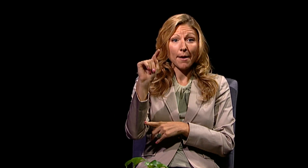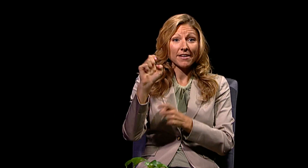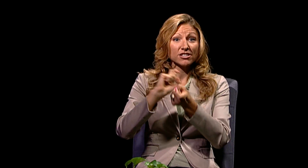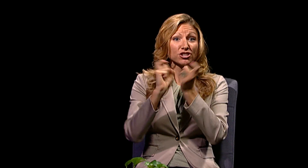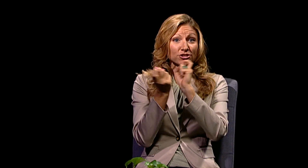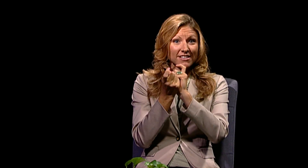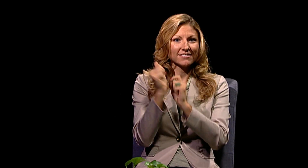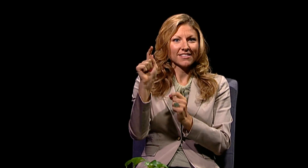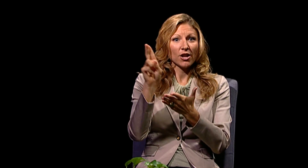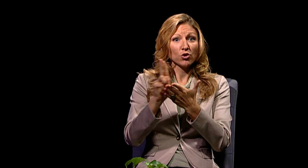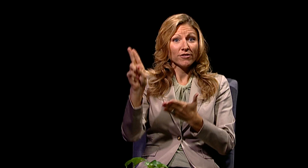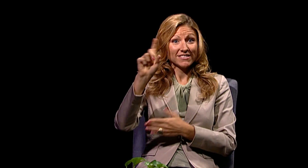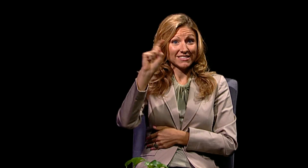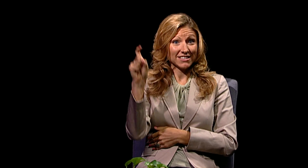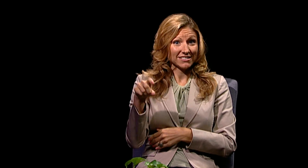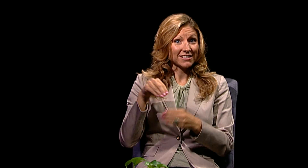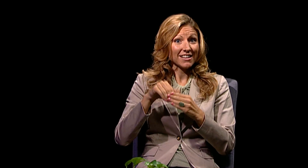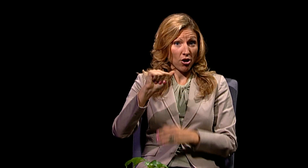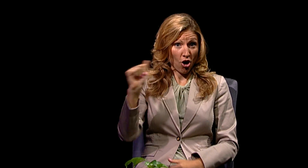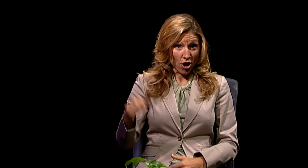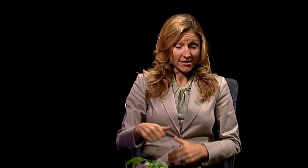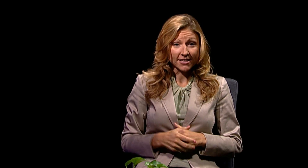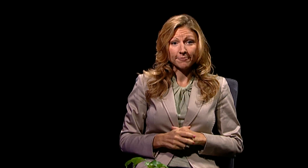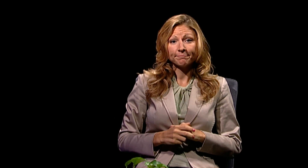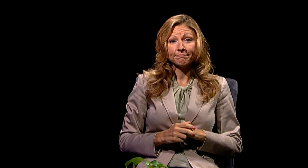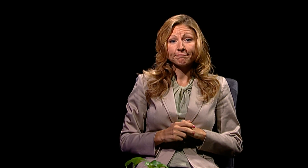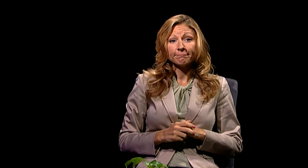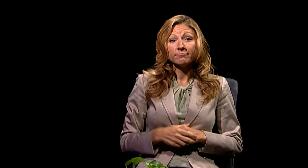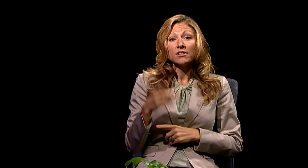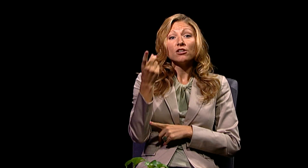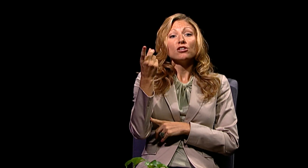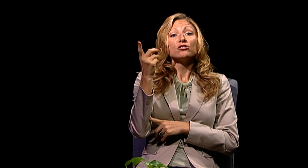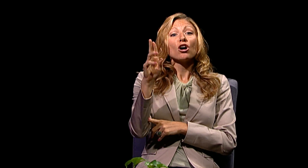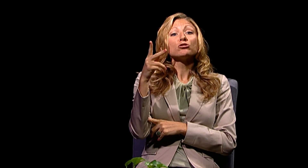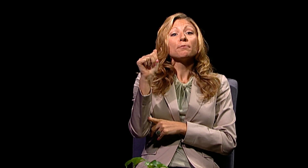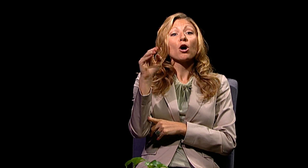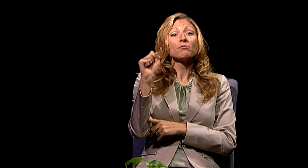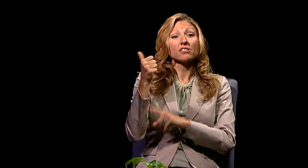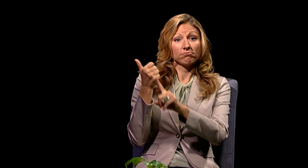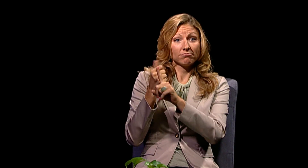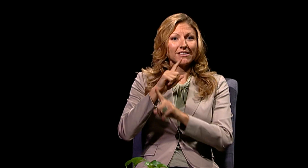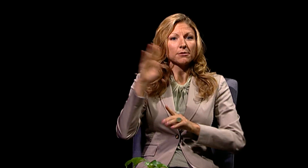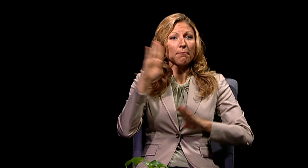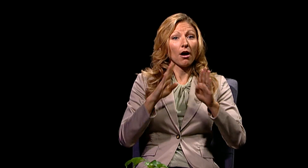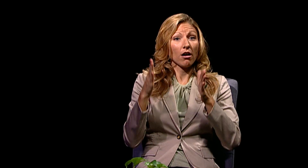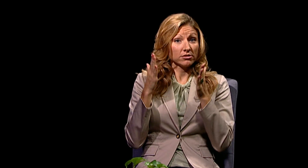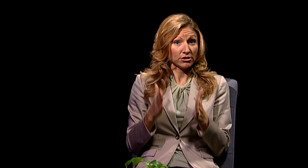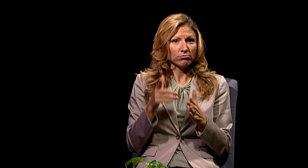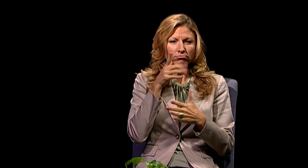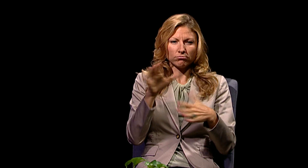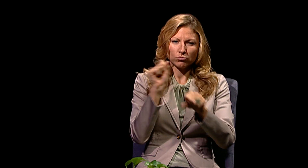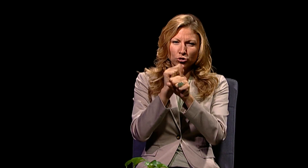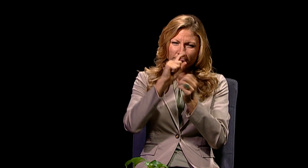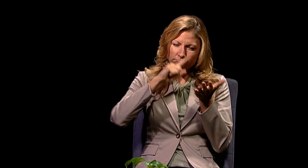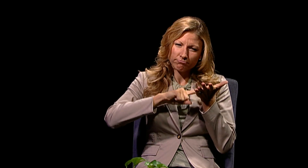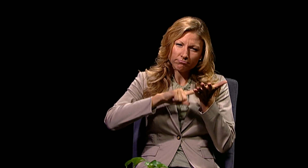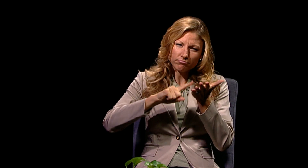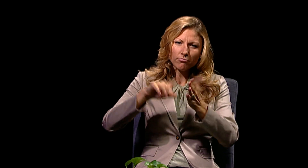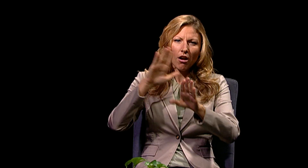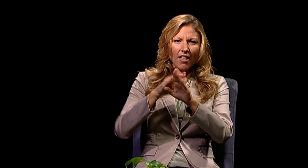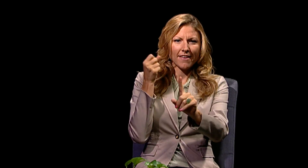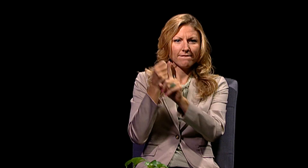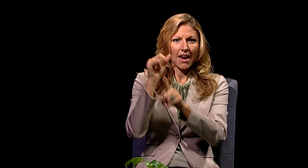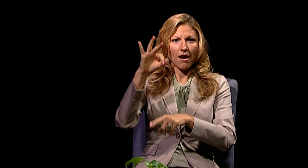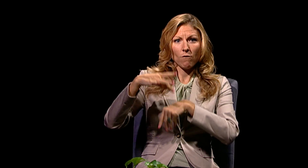the Intergovernmental Panel on Climate Change from the University of Texas at Austin. Dr. Parmesan is a biologist who has